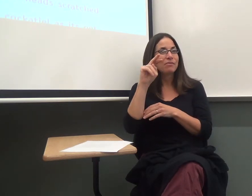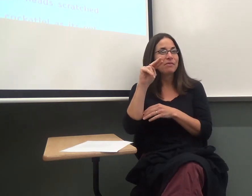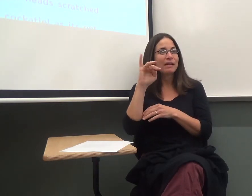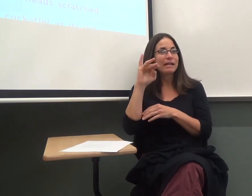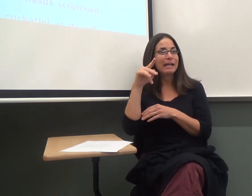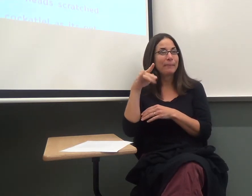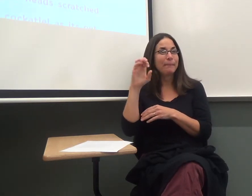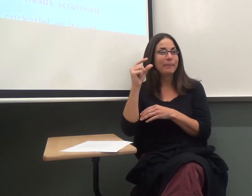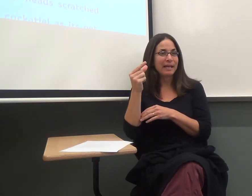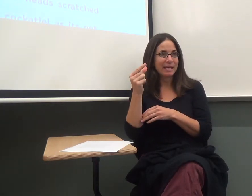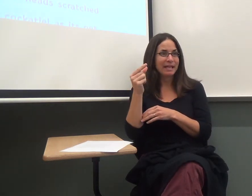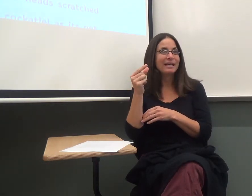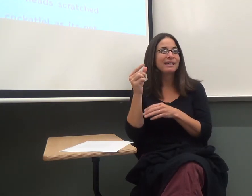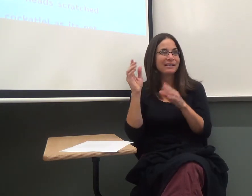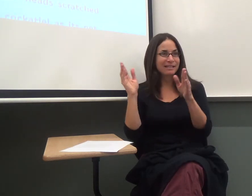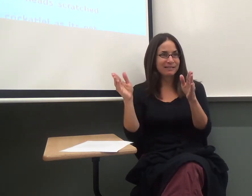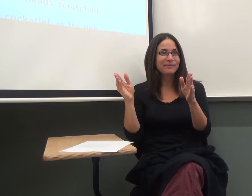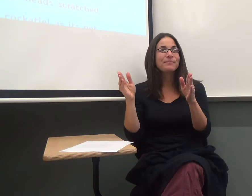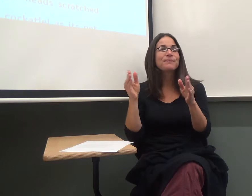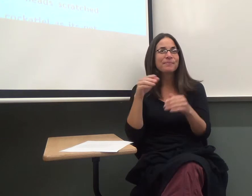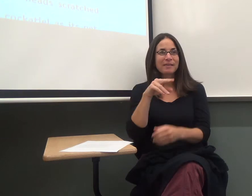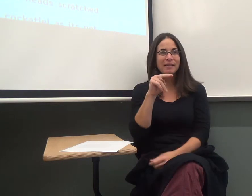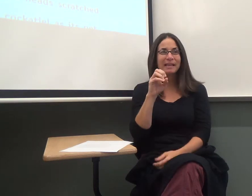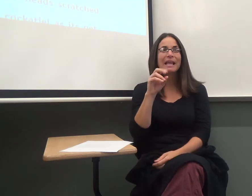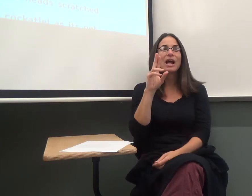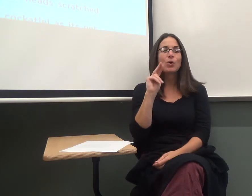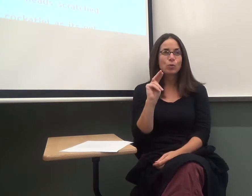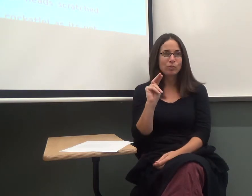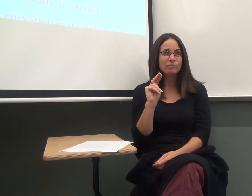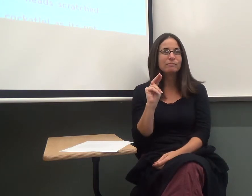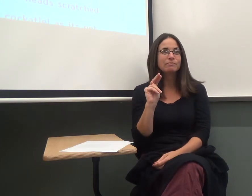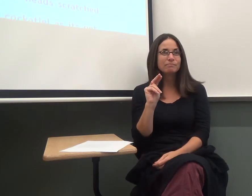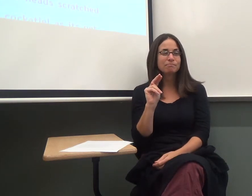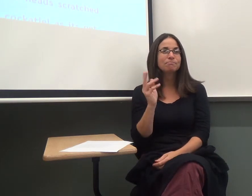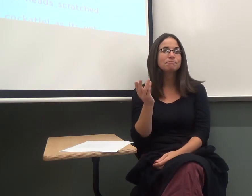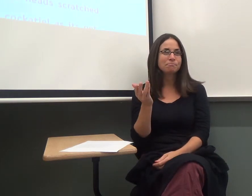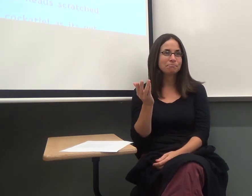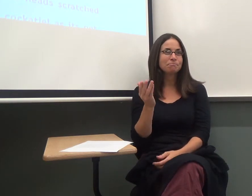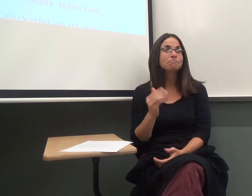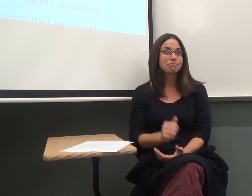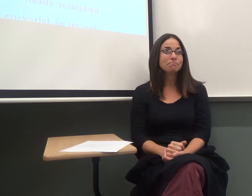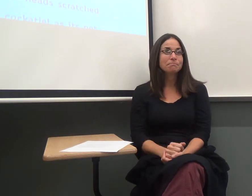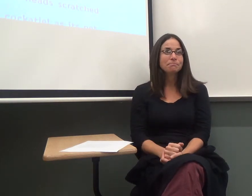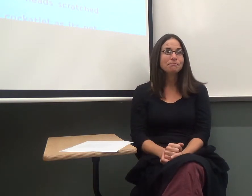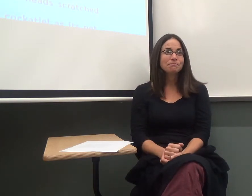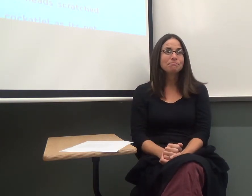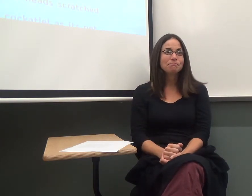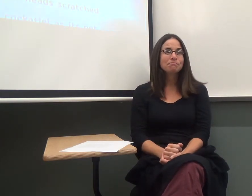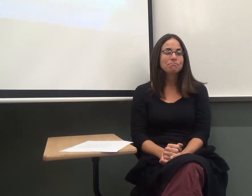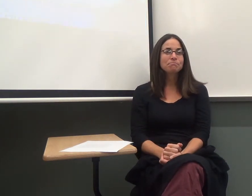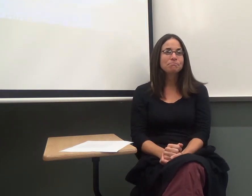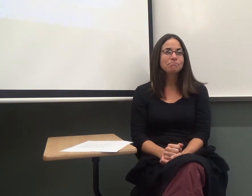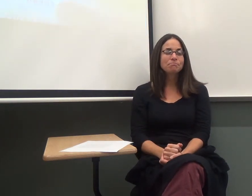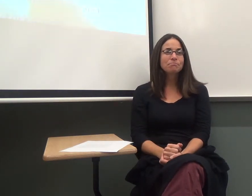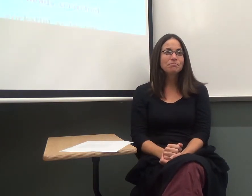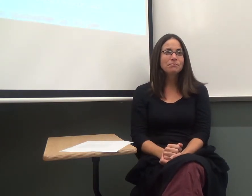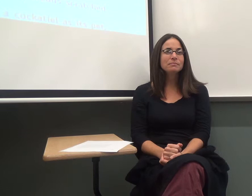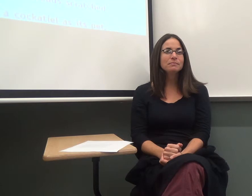Nipping on. That's a little tough, that's a tough one. Yeah. Act of nipping. I'll be nipping at someone now. And What is occasional nip nip, do? so if it's